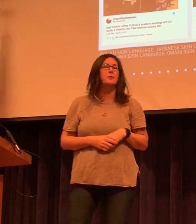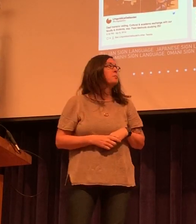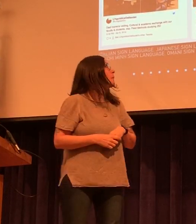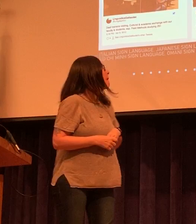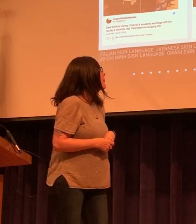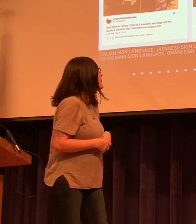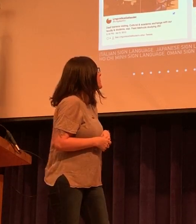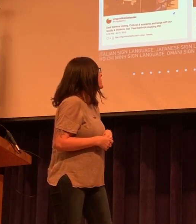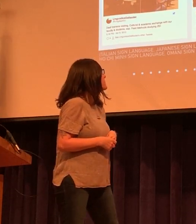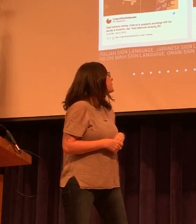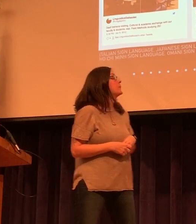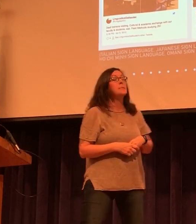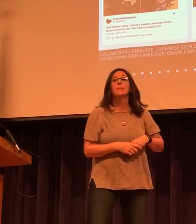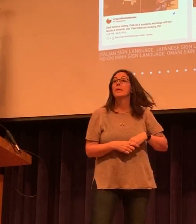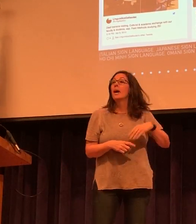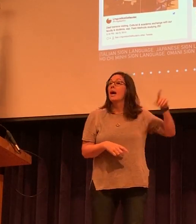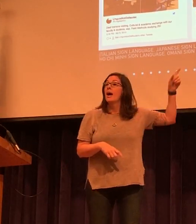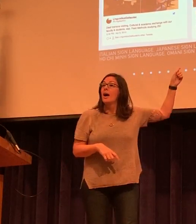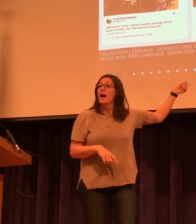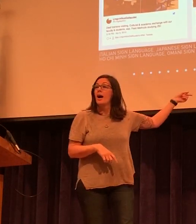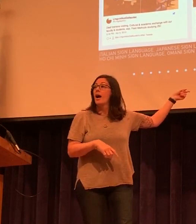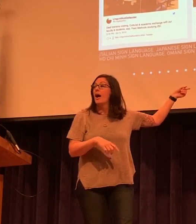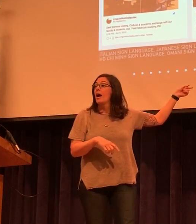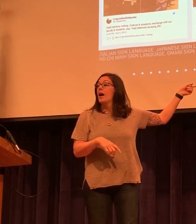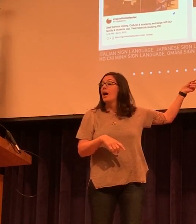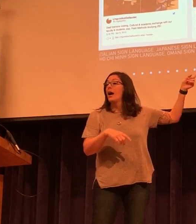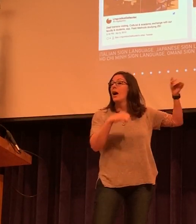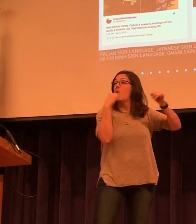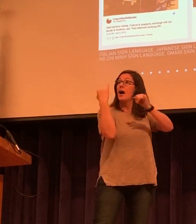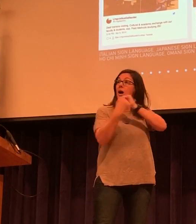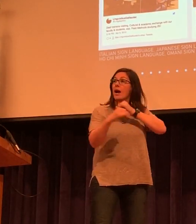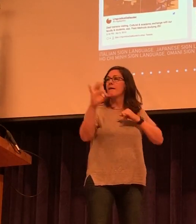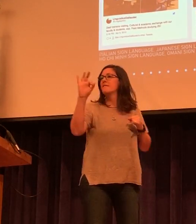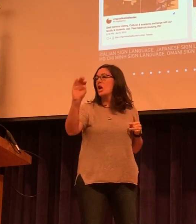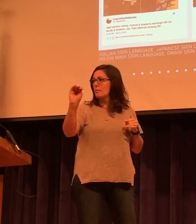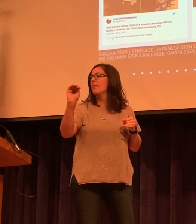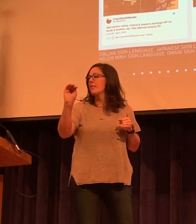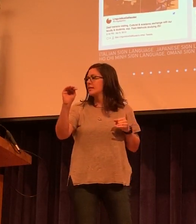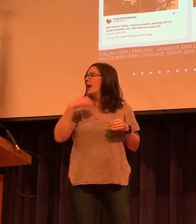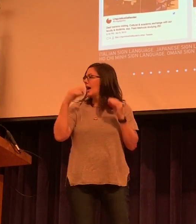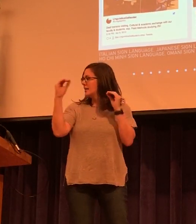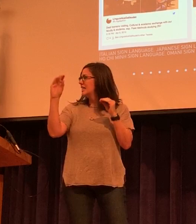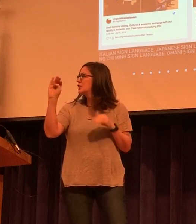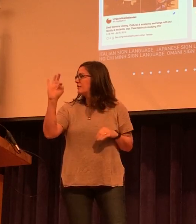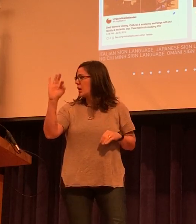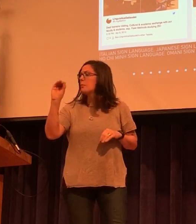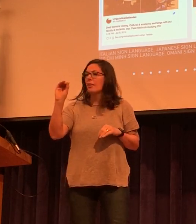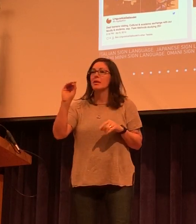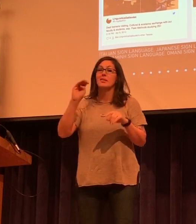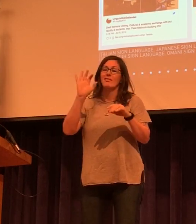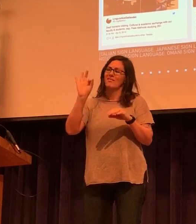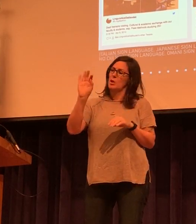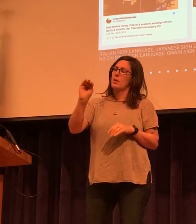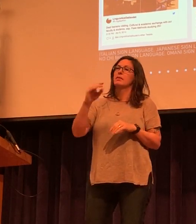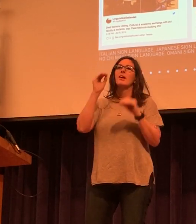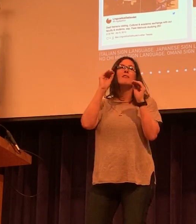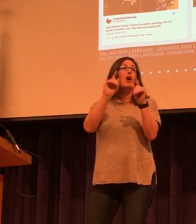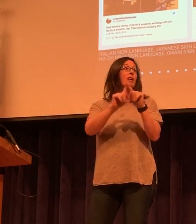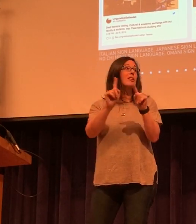to me. I'll talk to you about how it is that we do have a phonology. And then the final course you can see here is field